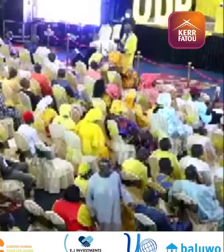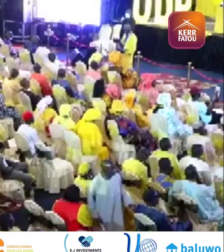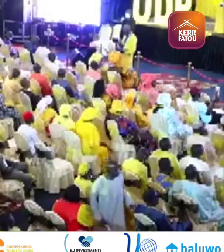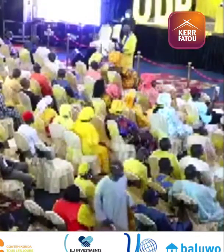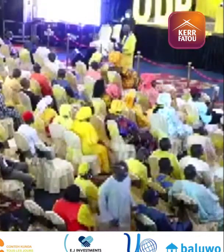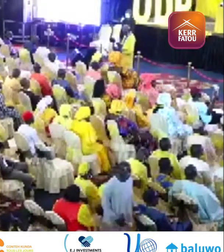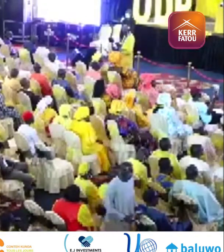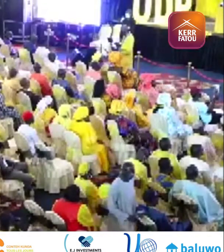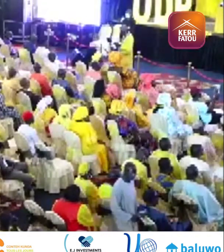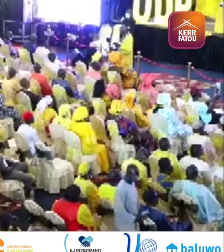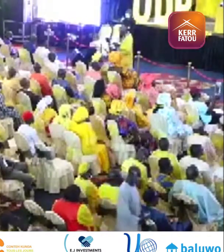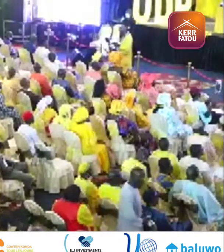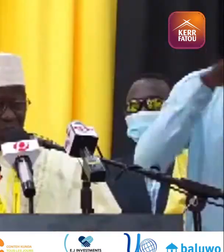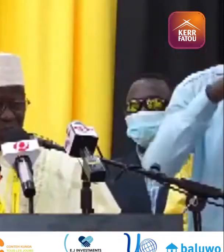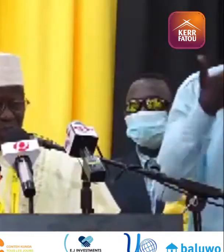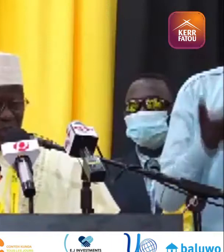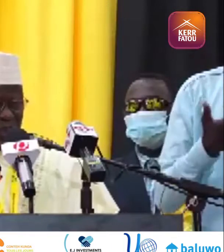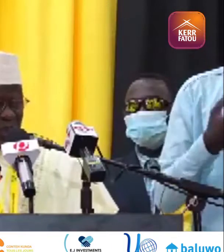Congress.